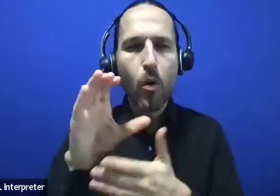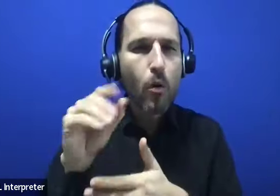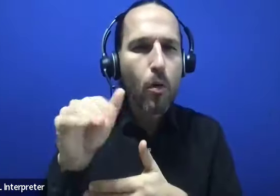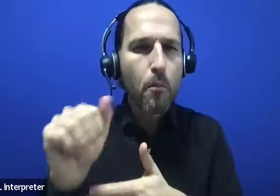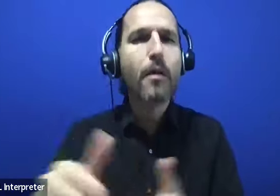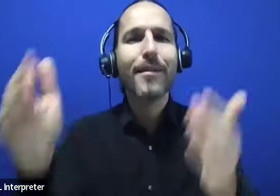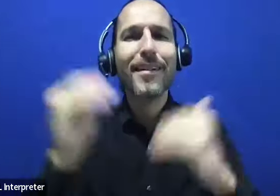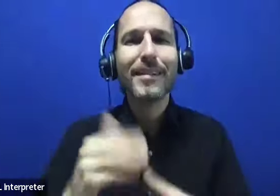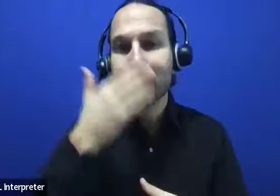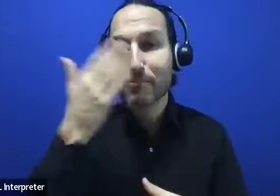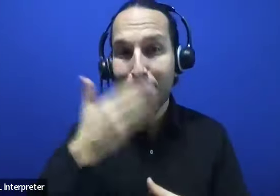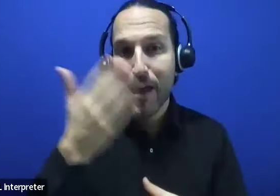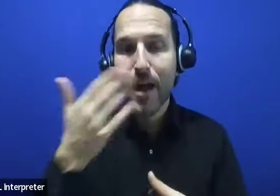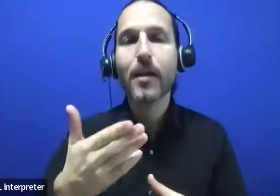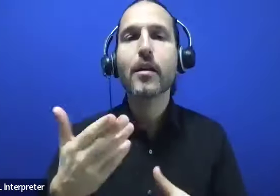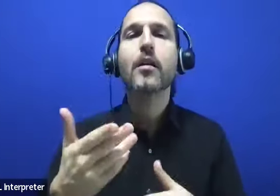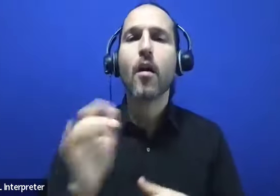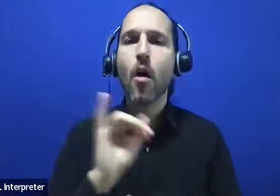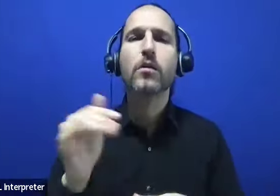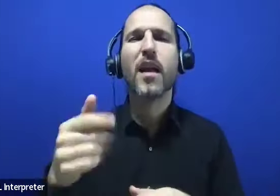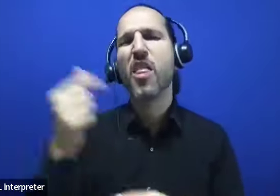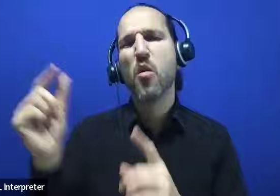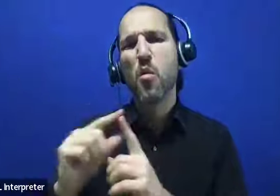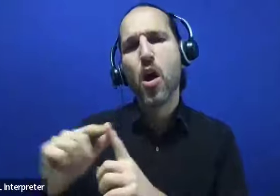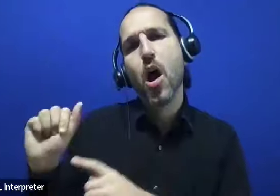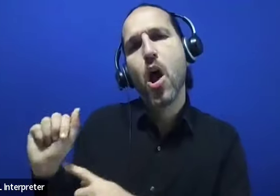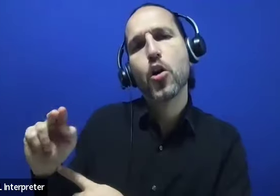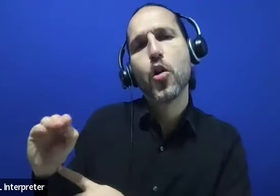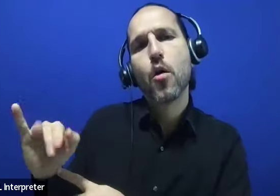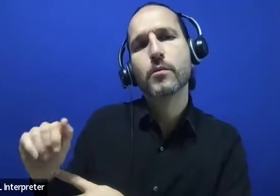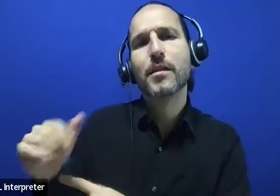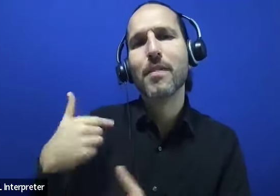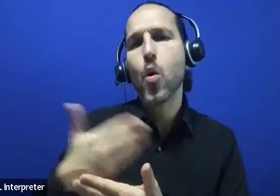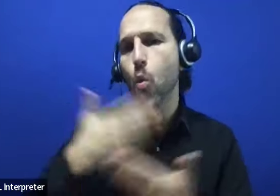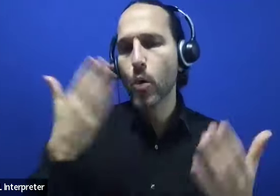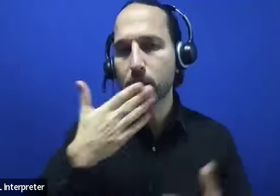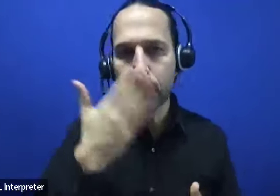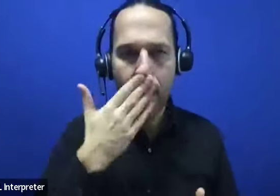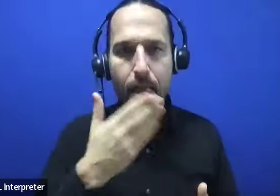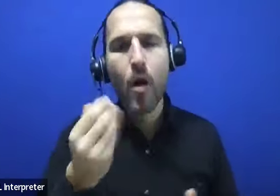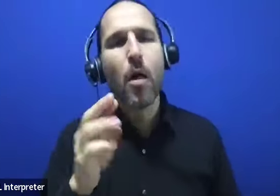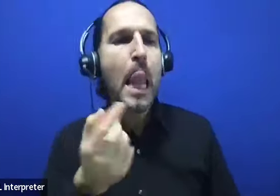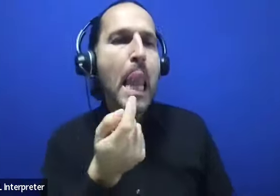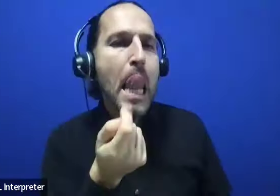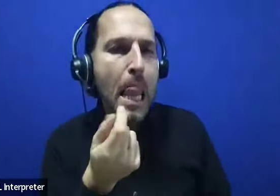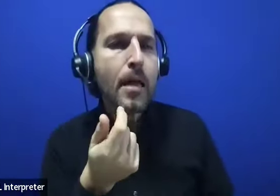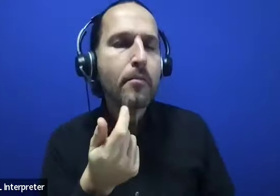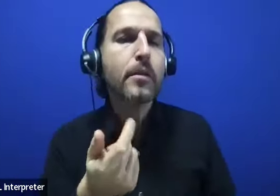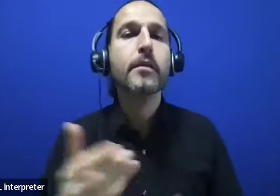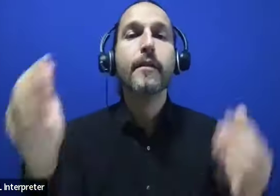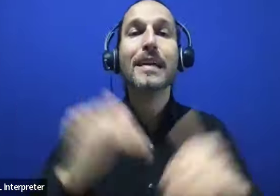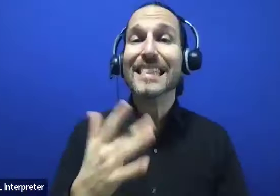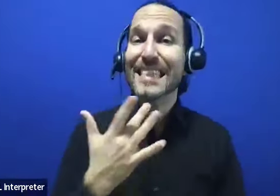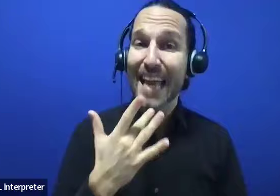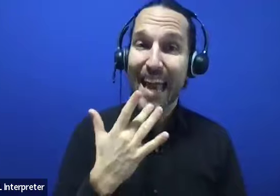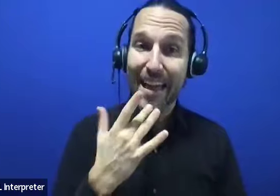Smell, it's also called anosmia. It could be a complete lack of smell or a semi-lack of smell. Taste,